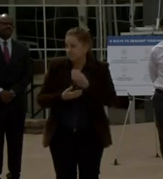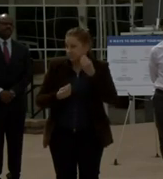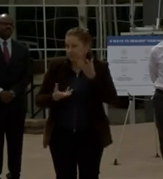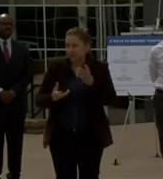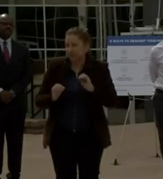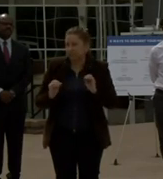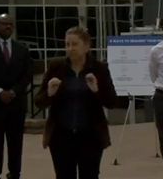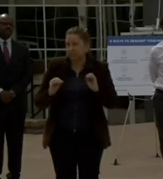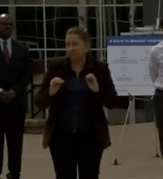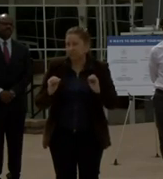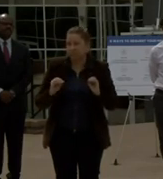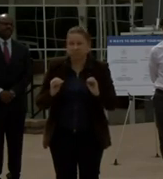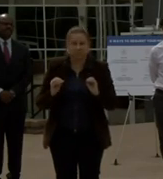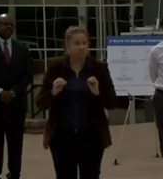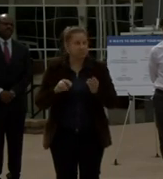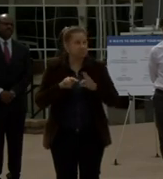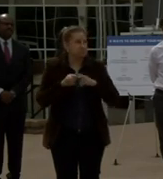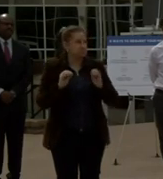Yes.